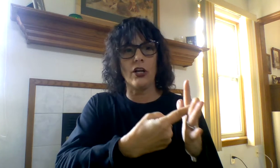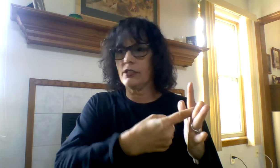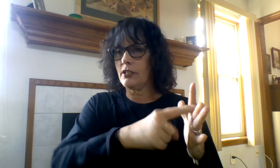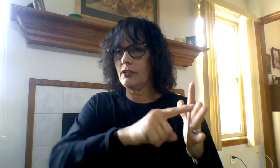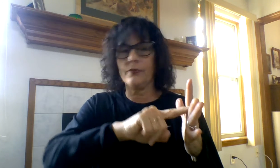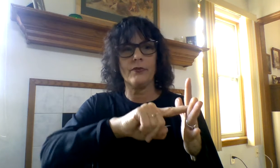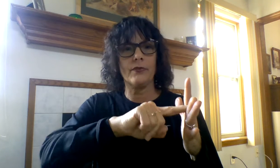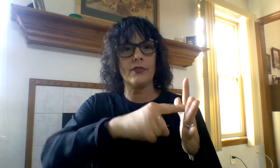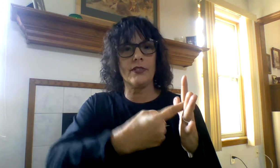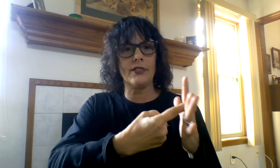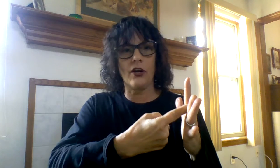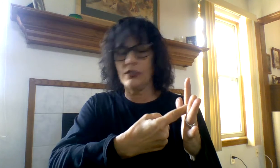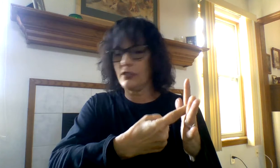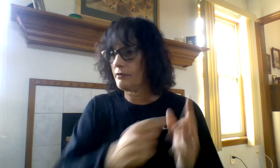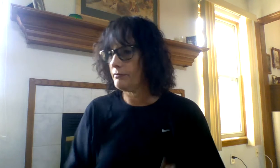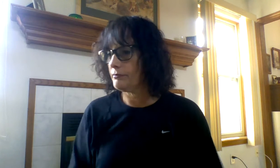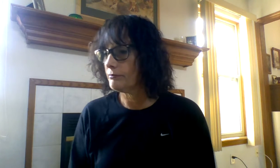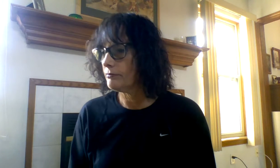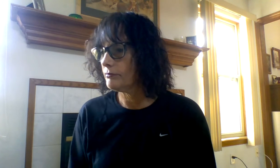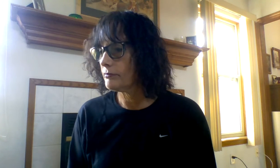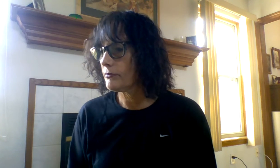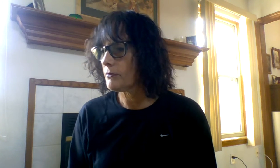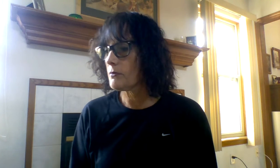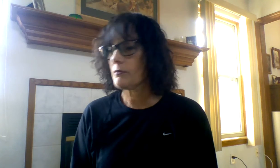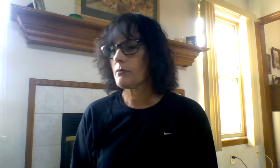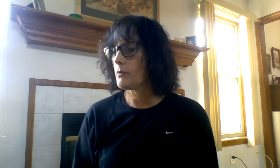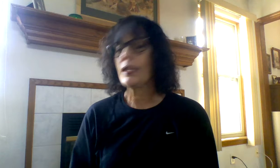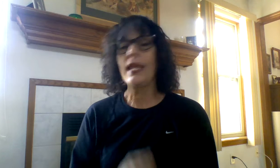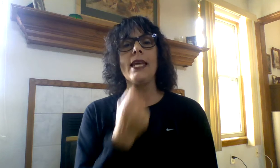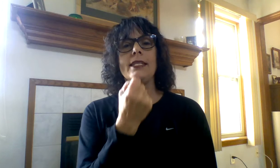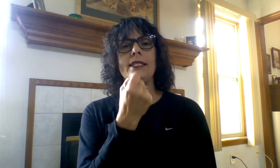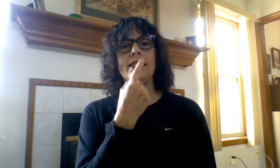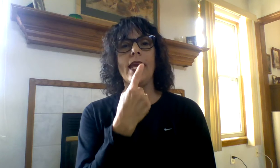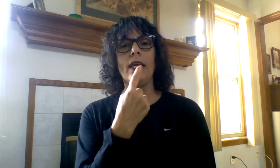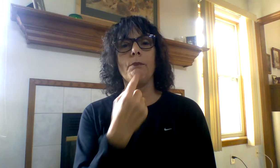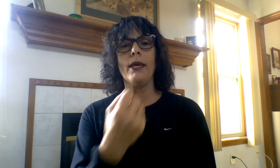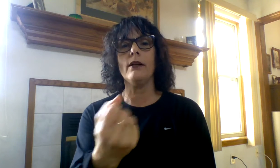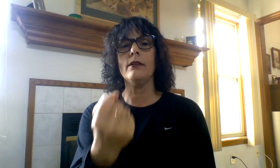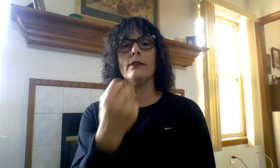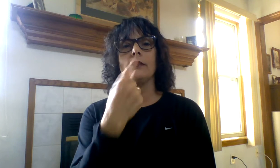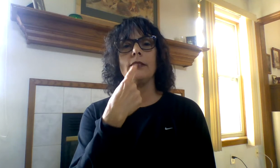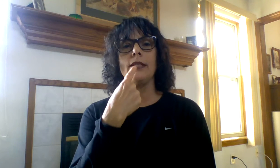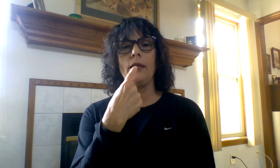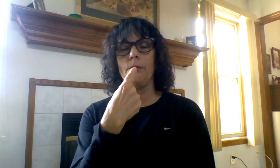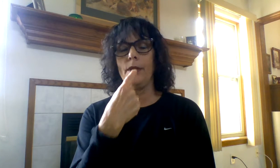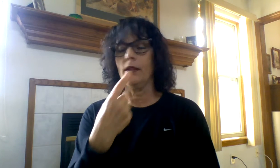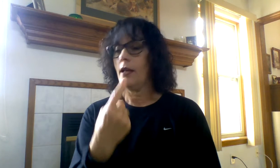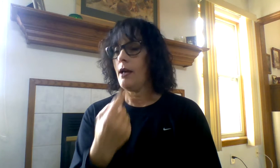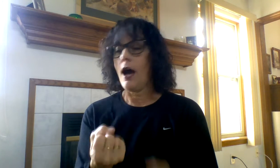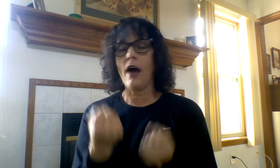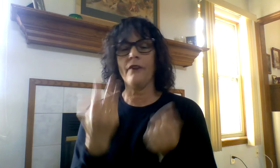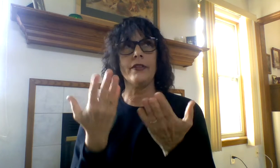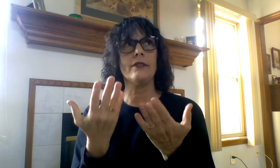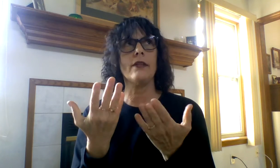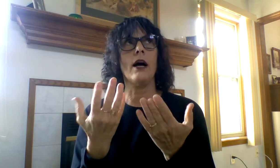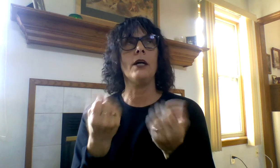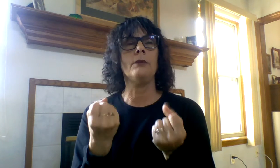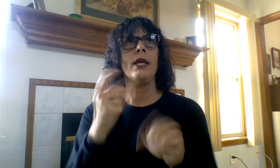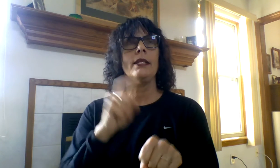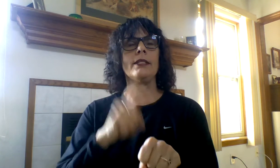Start. Start. Take pill, take pill. Often